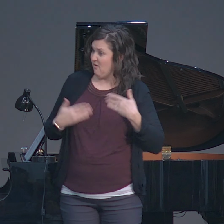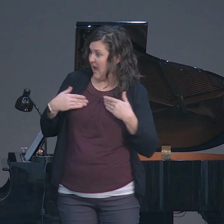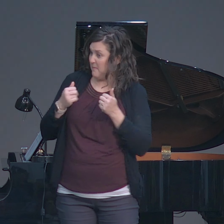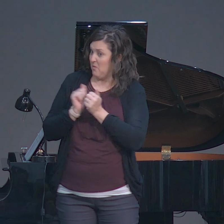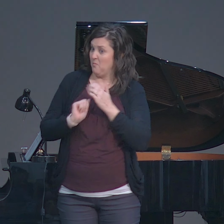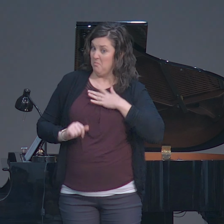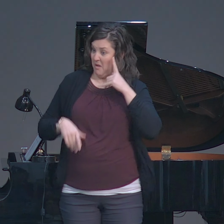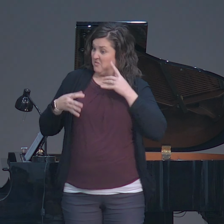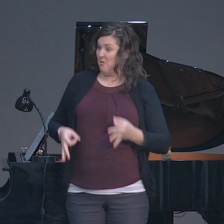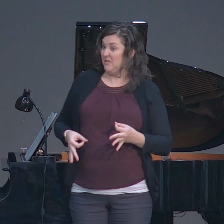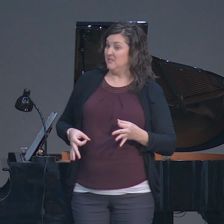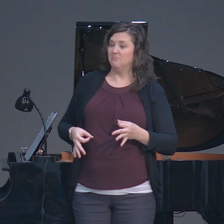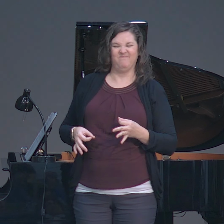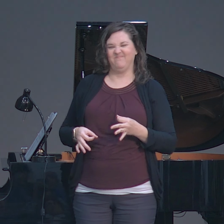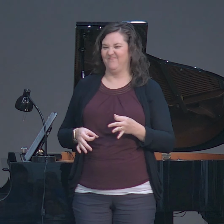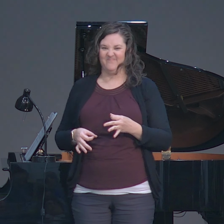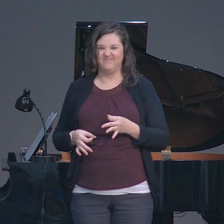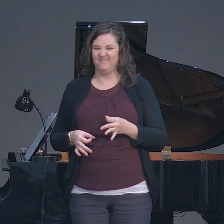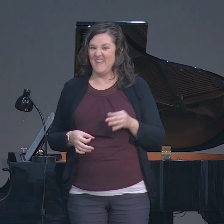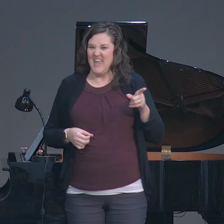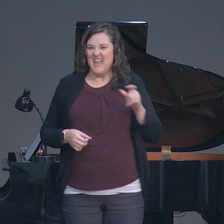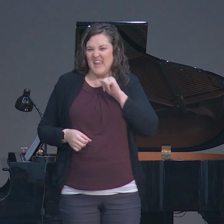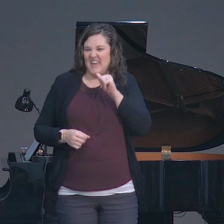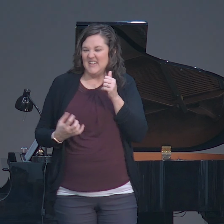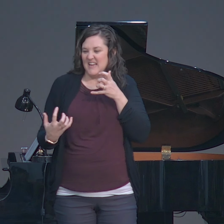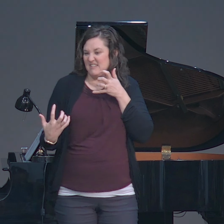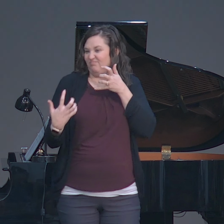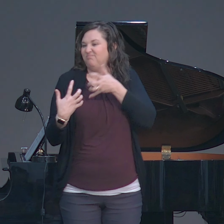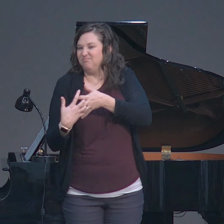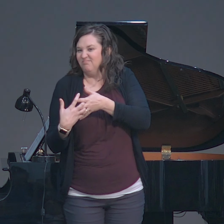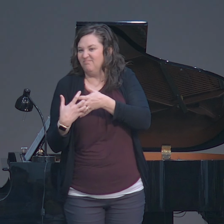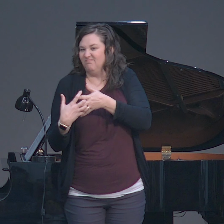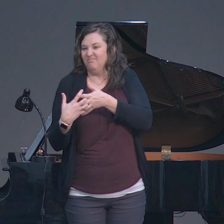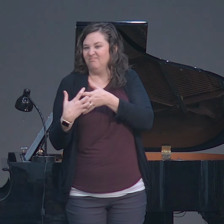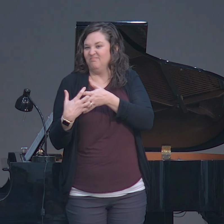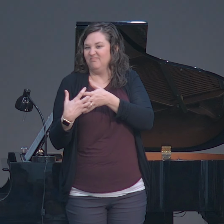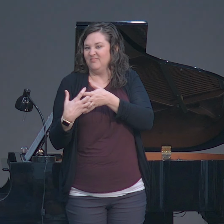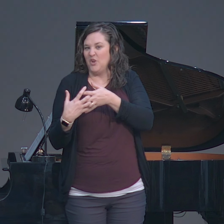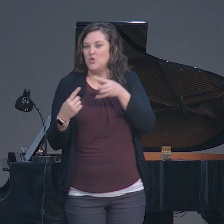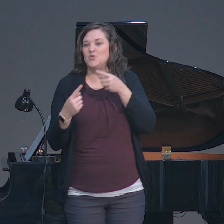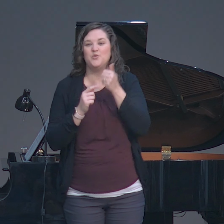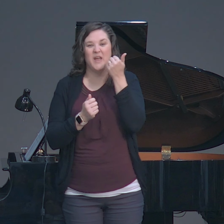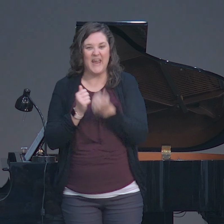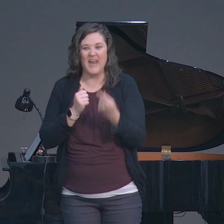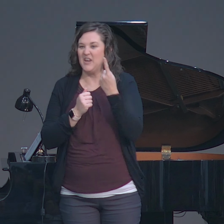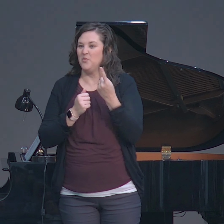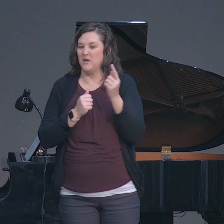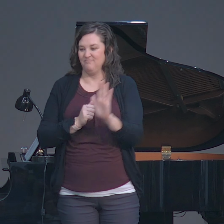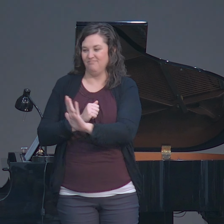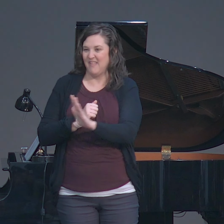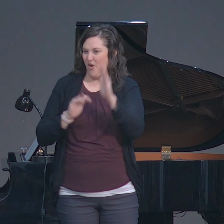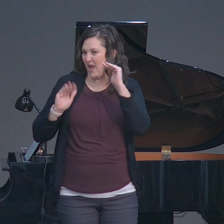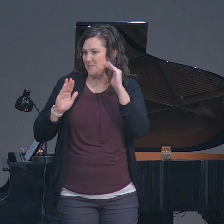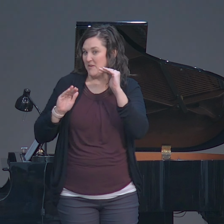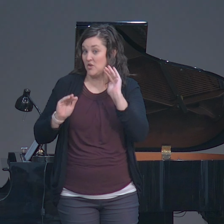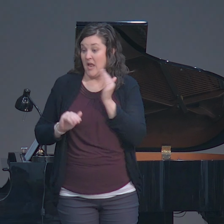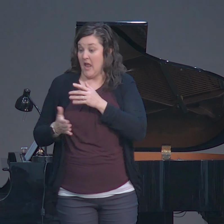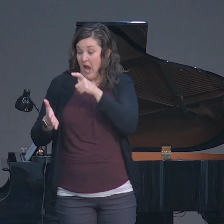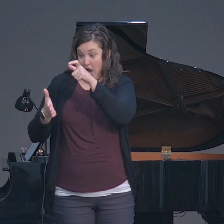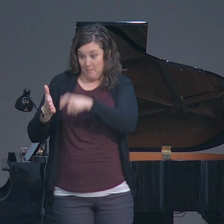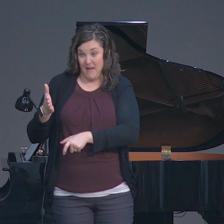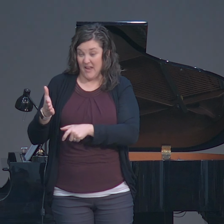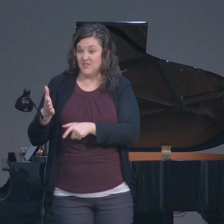choices. He doesn't conform to anyone's expectations. And our text this morning